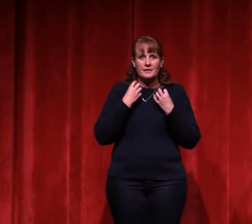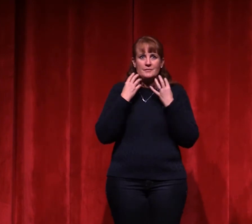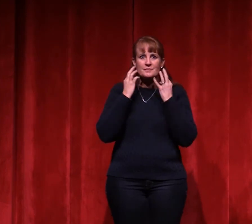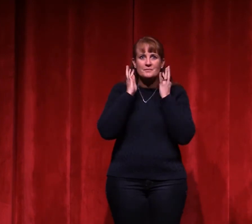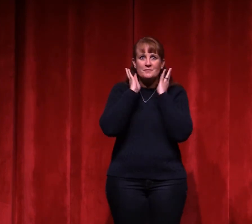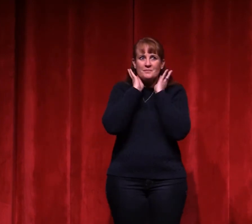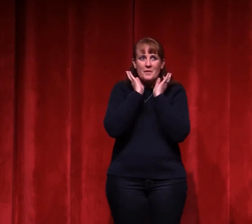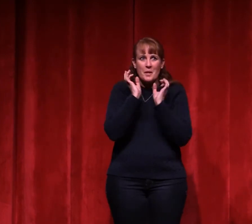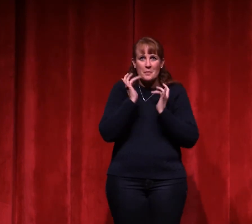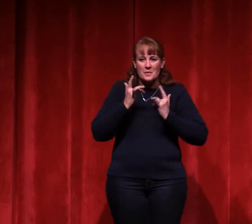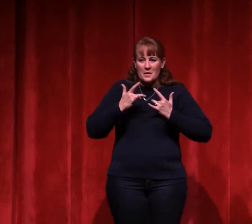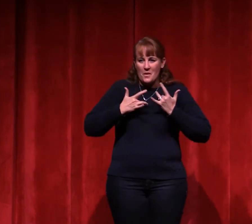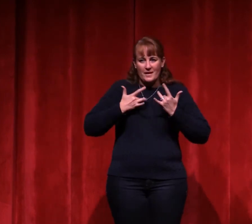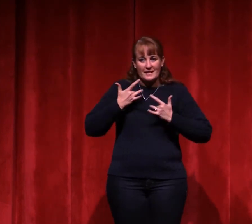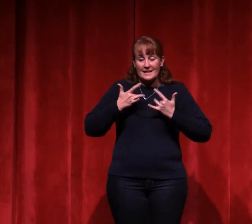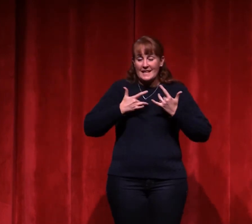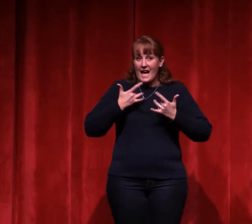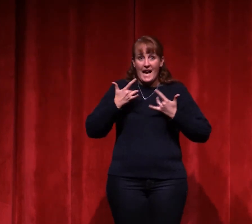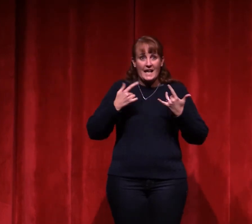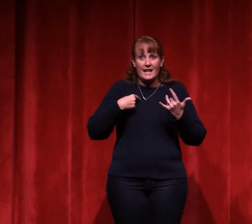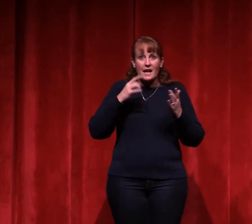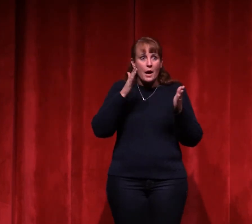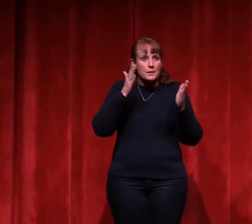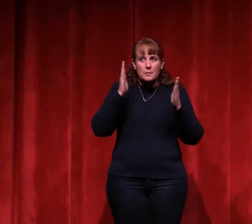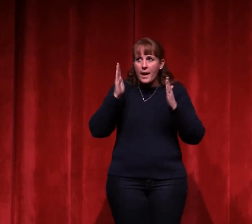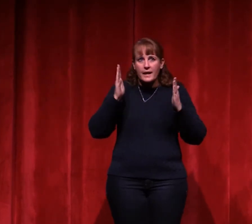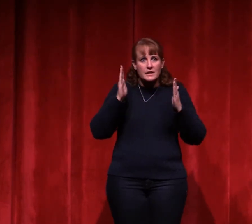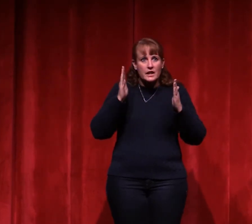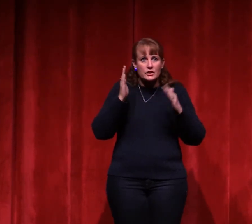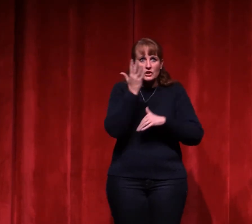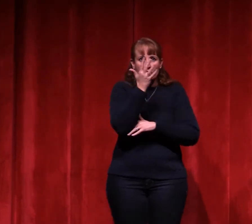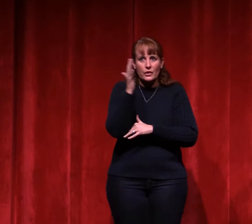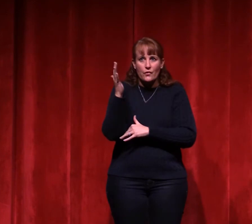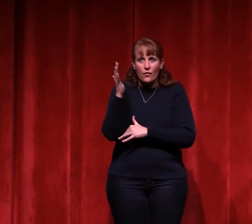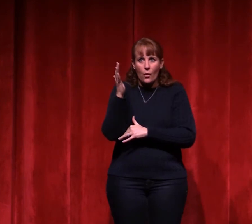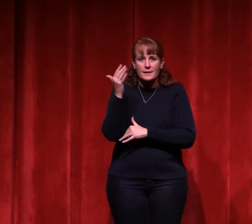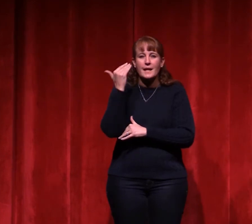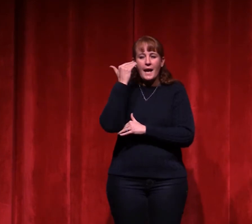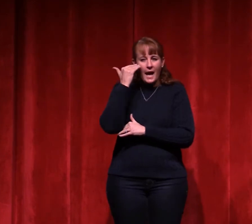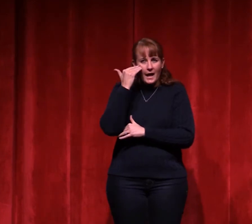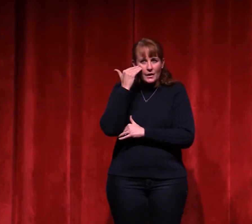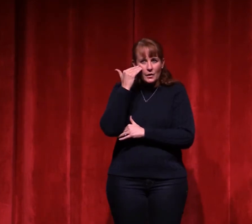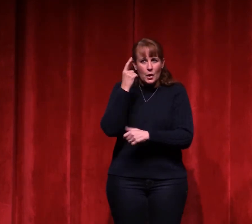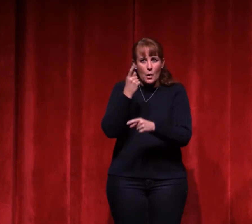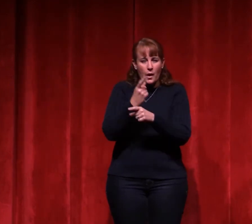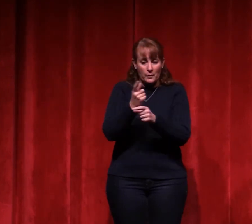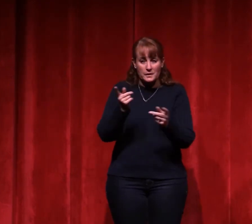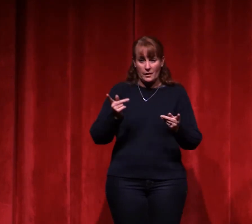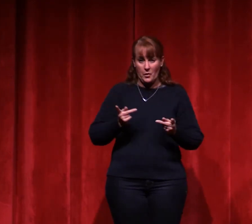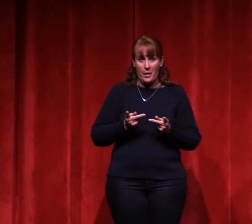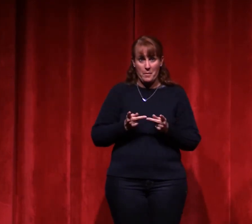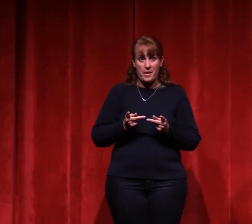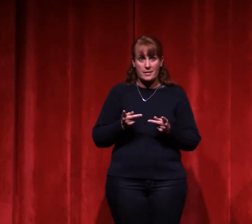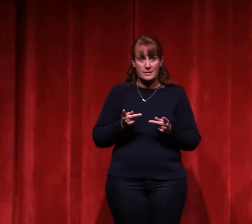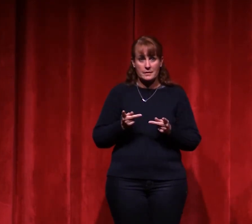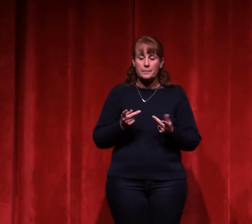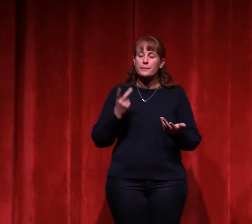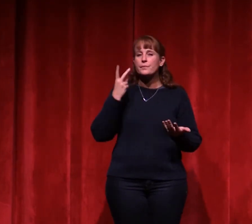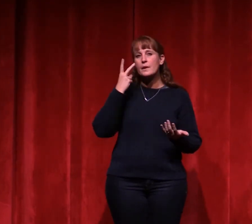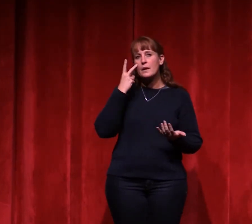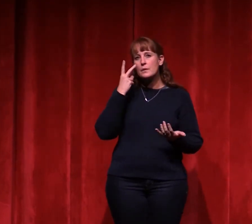on the back of my neck. I was paying attention to the forest, and I knew I was in the right place. You